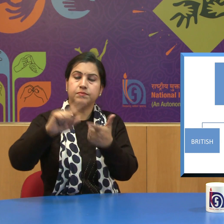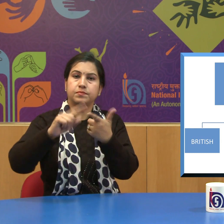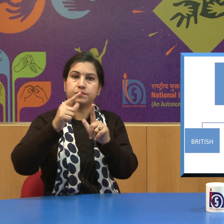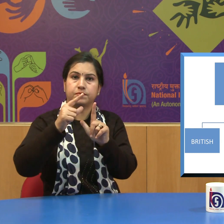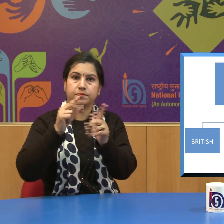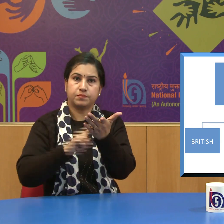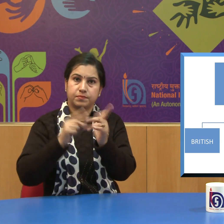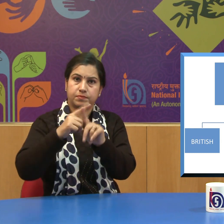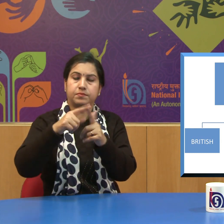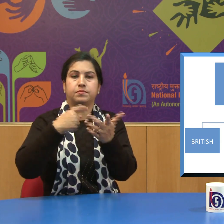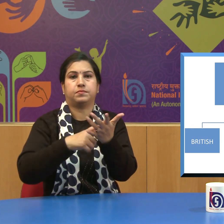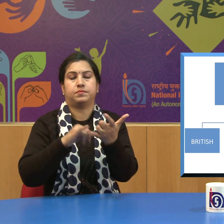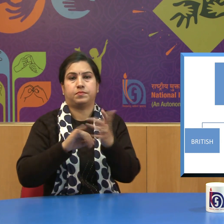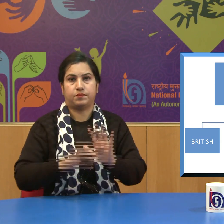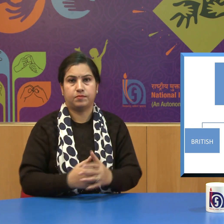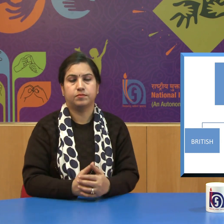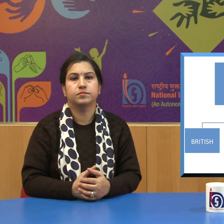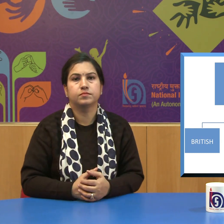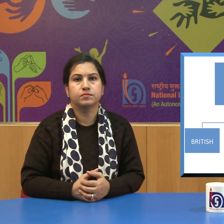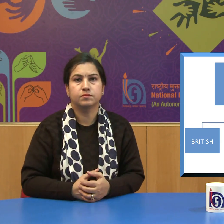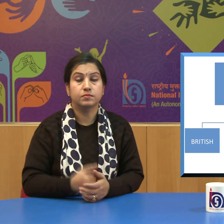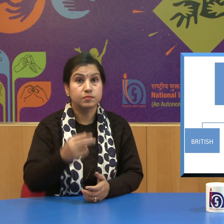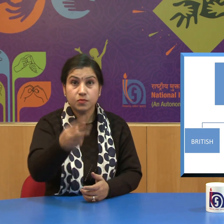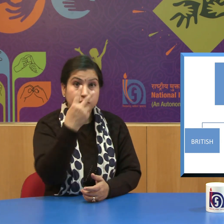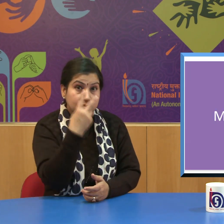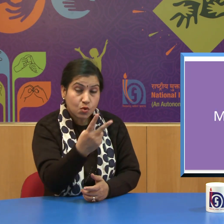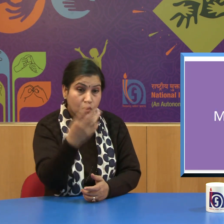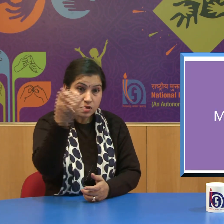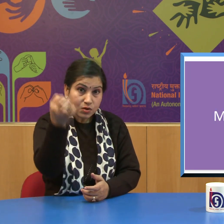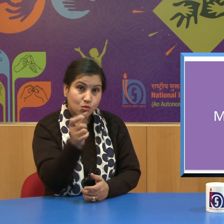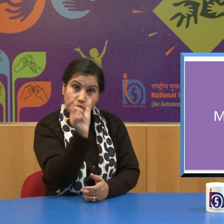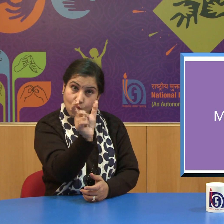Learners, you just saw a new term, money lenders.